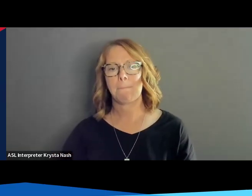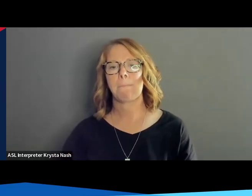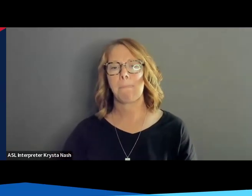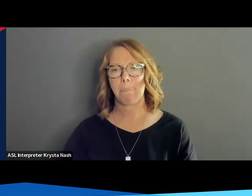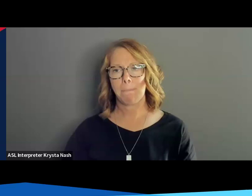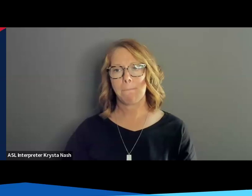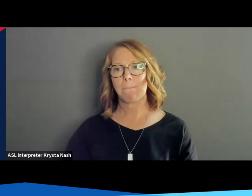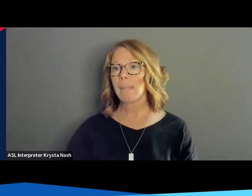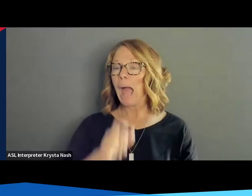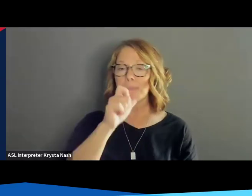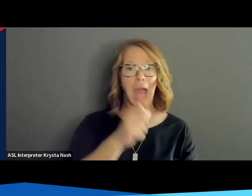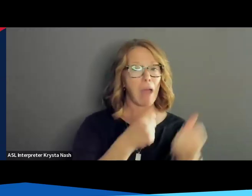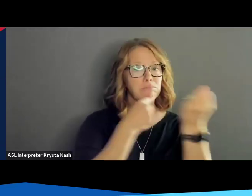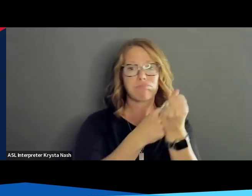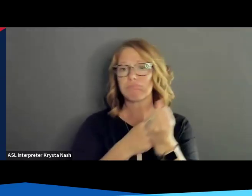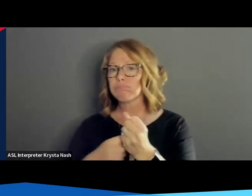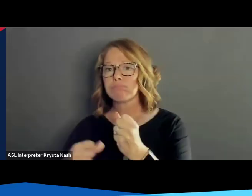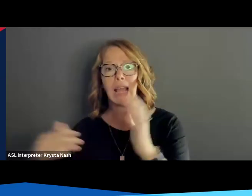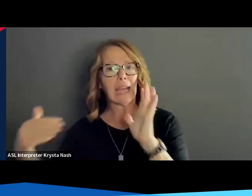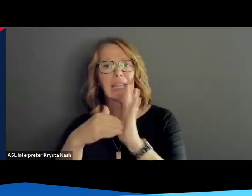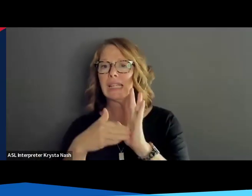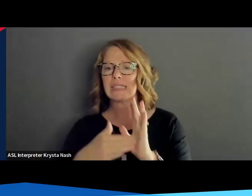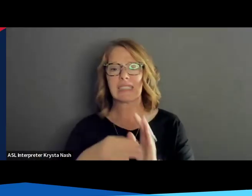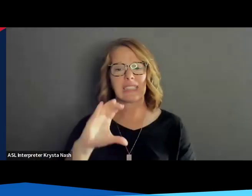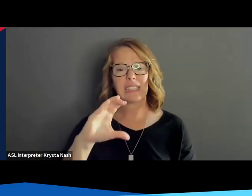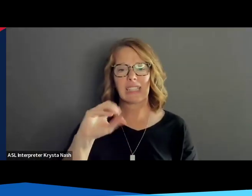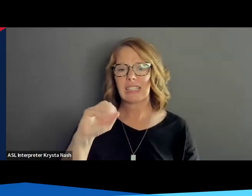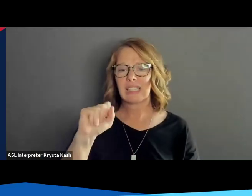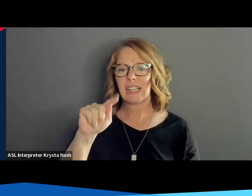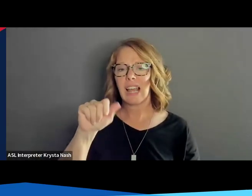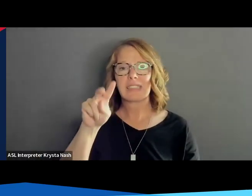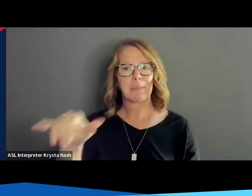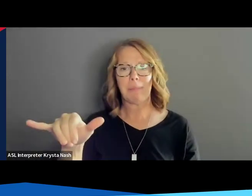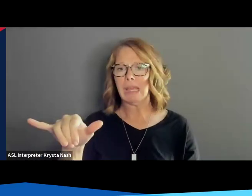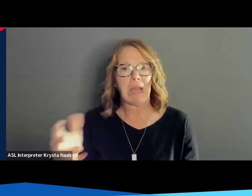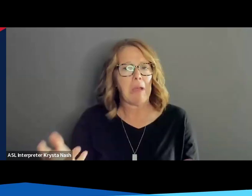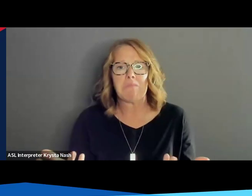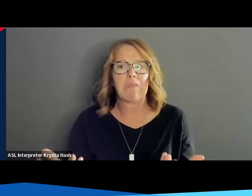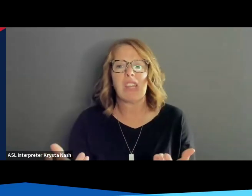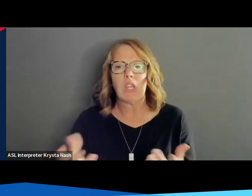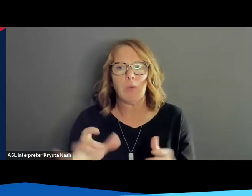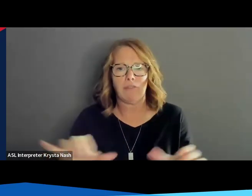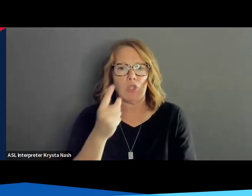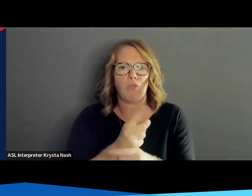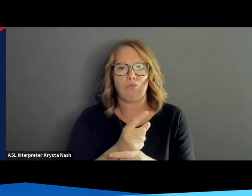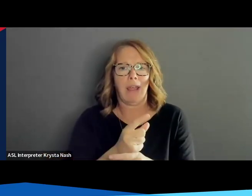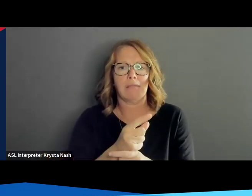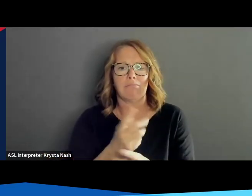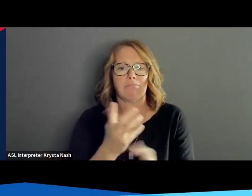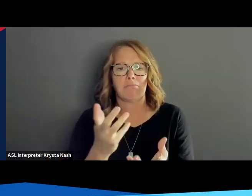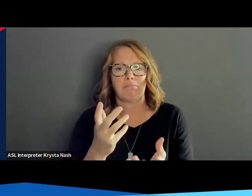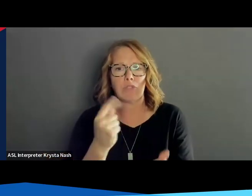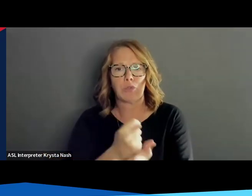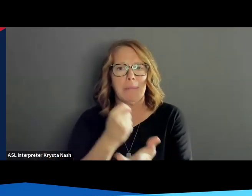for them. I'm not against them. I want to make that clear. You have to do what is the right treatment for you. I just like